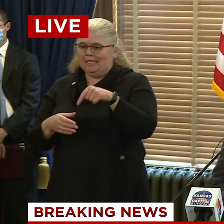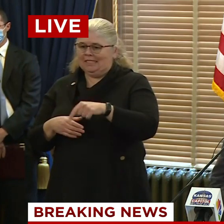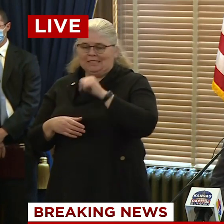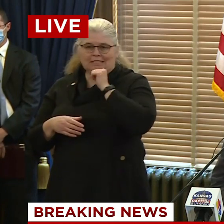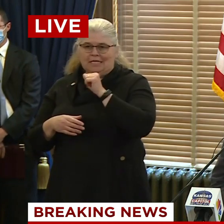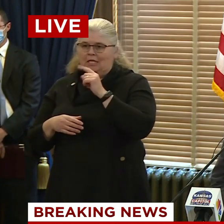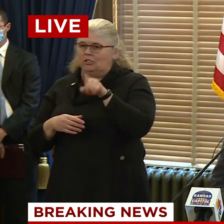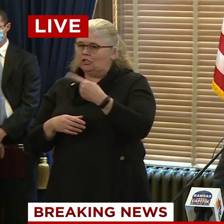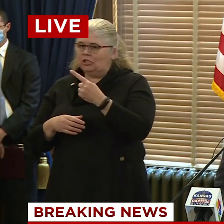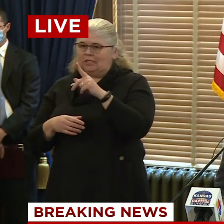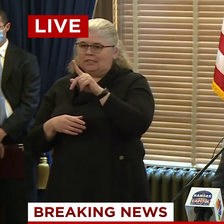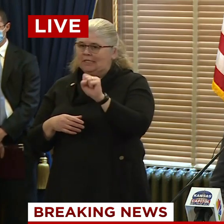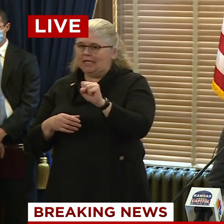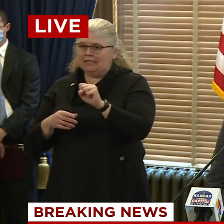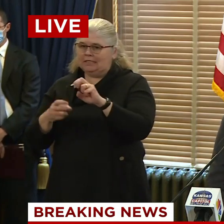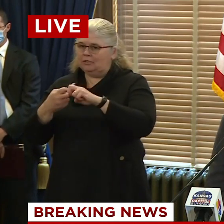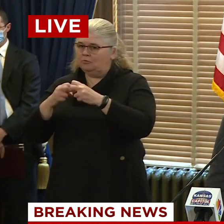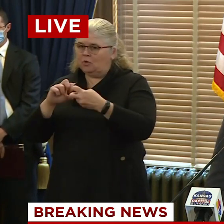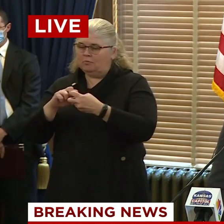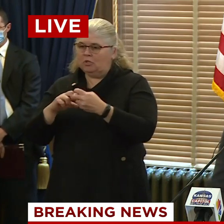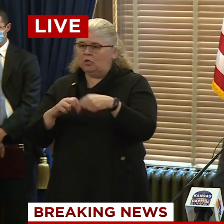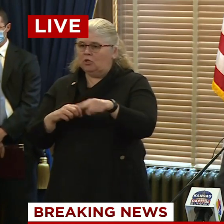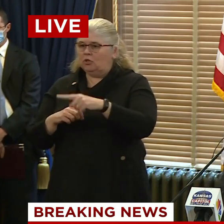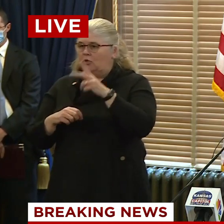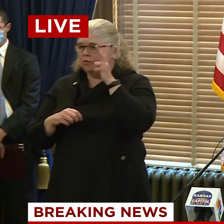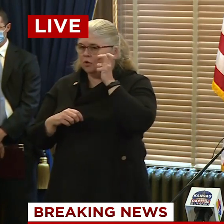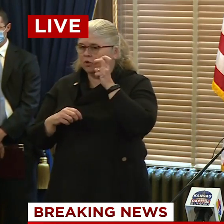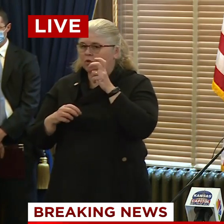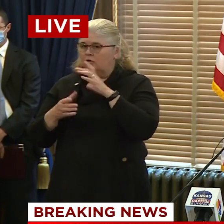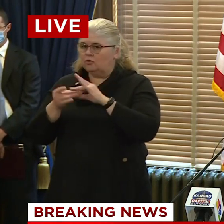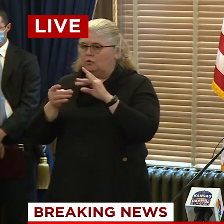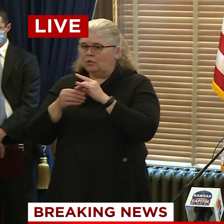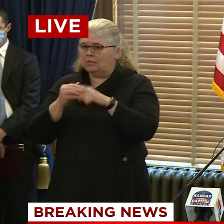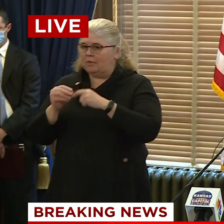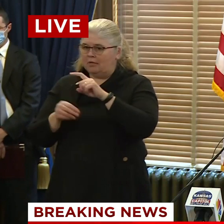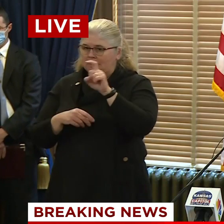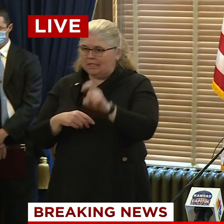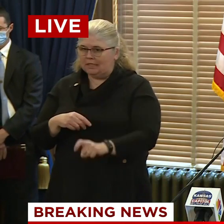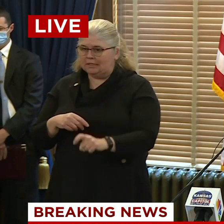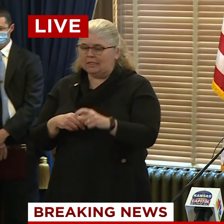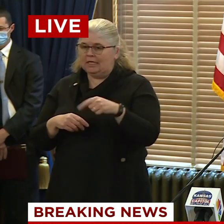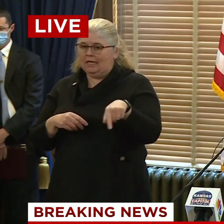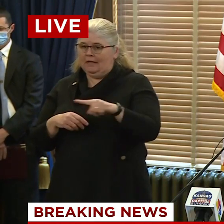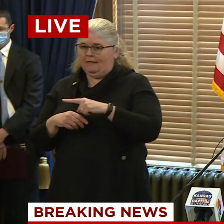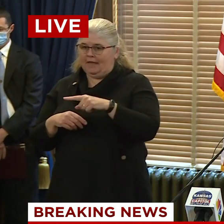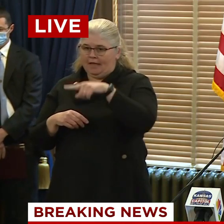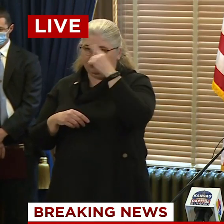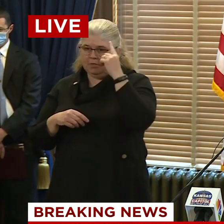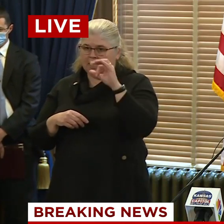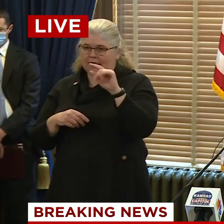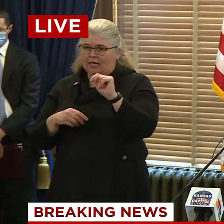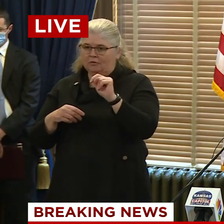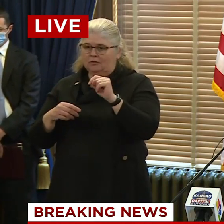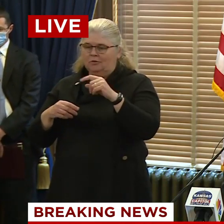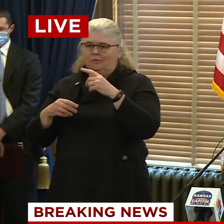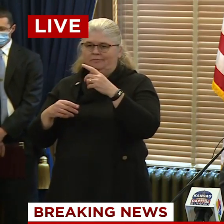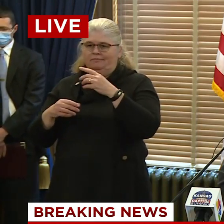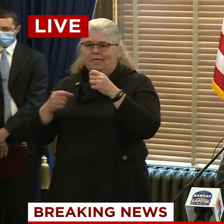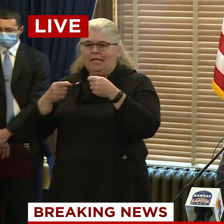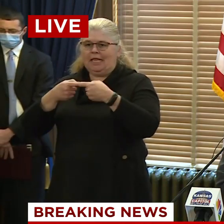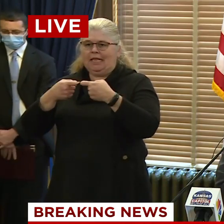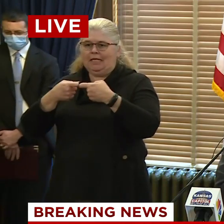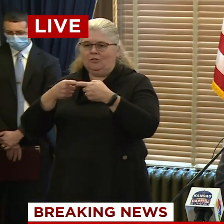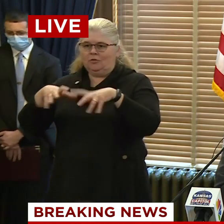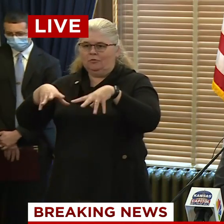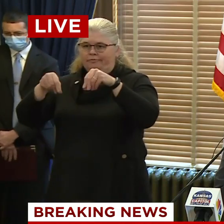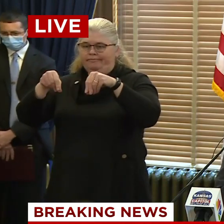issue. You've probably heard stories about Texas, who's experienced blackouts, I think as far as yesterday.